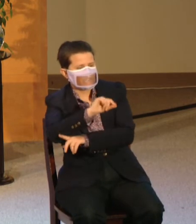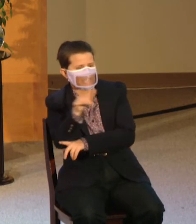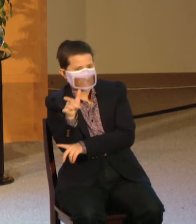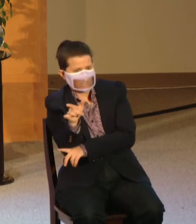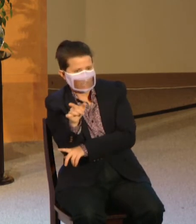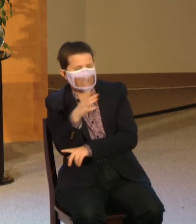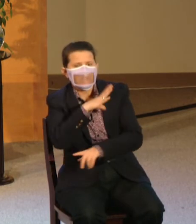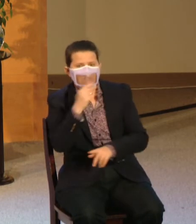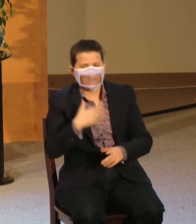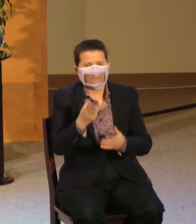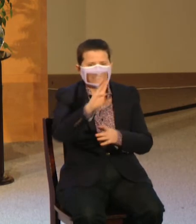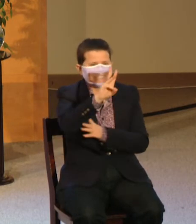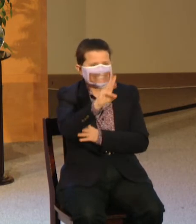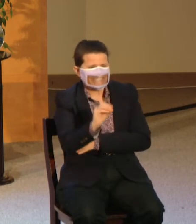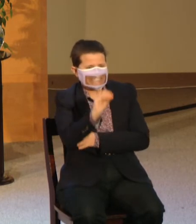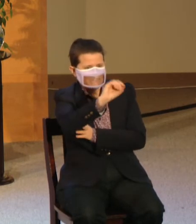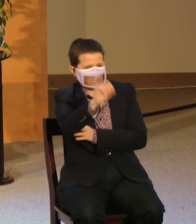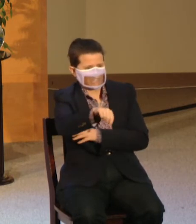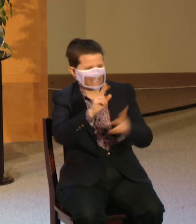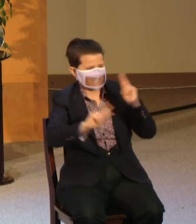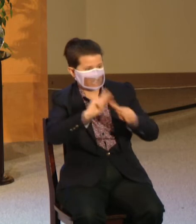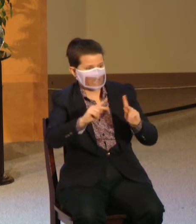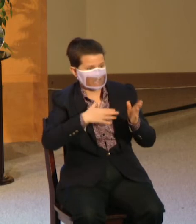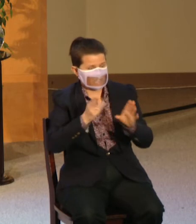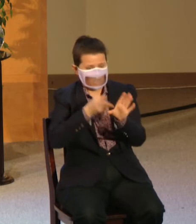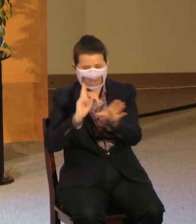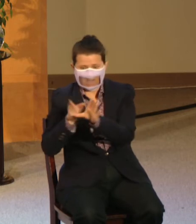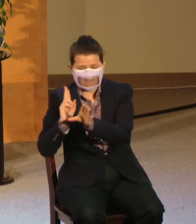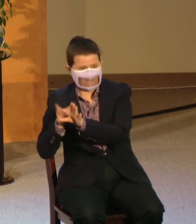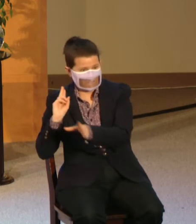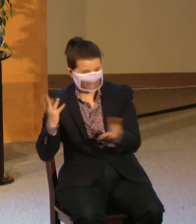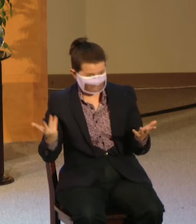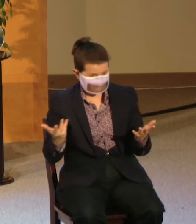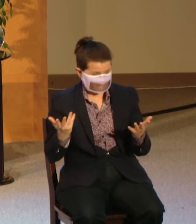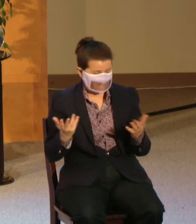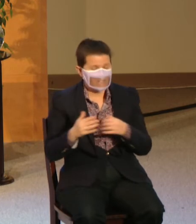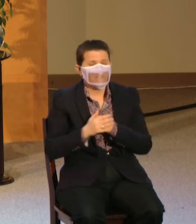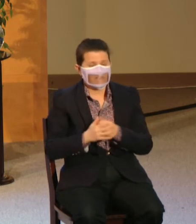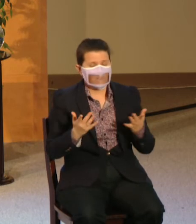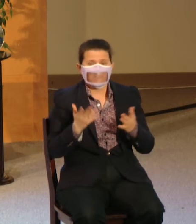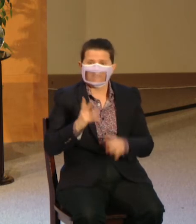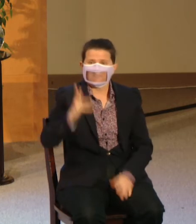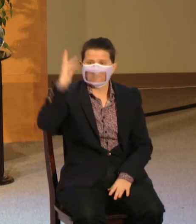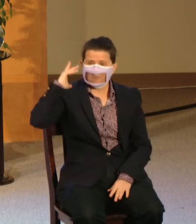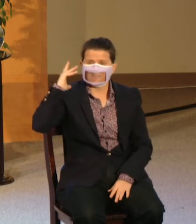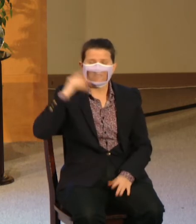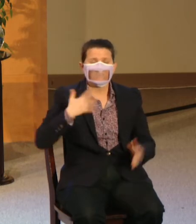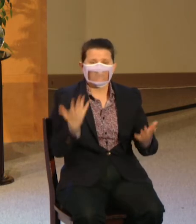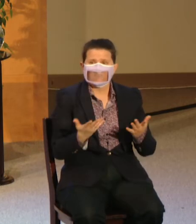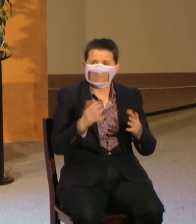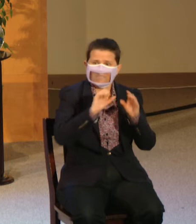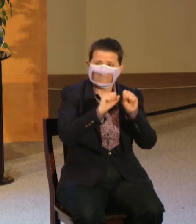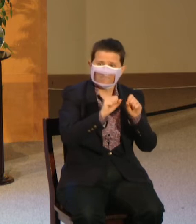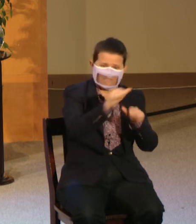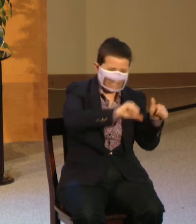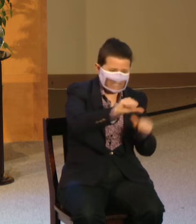now than ever before. They said, we used to be in a society that was living to work. And people